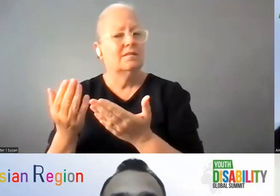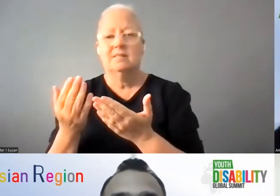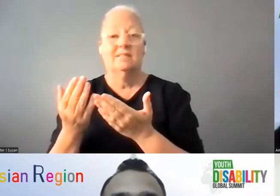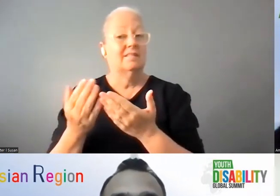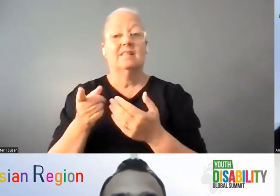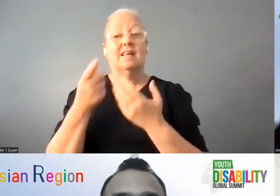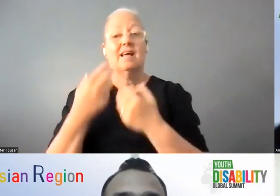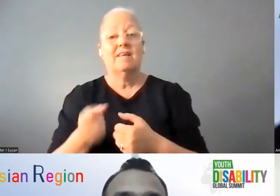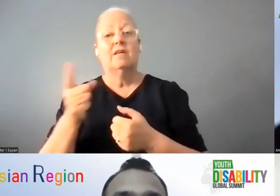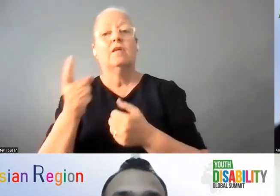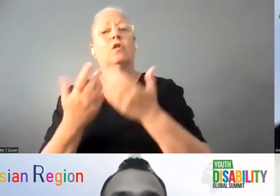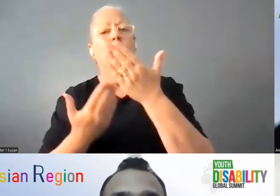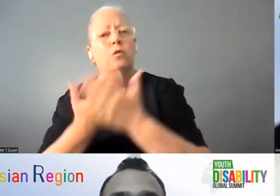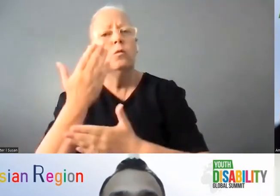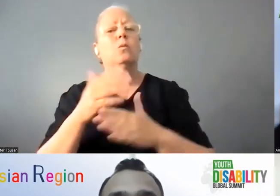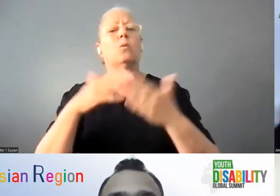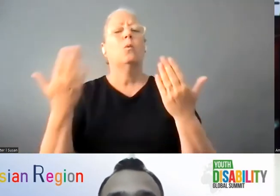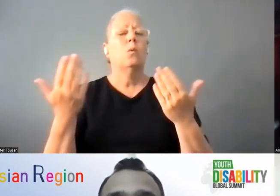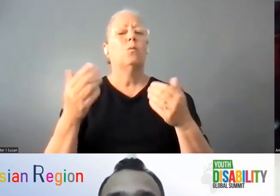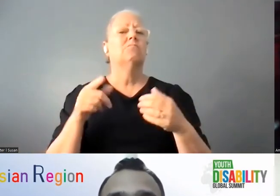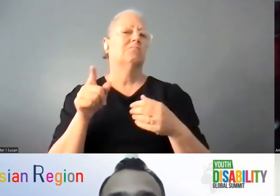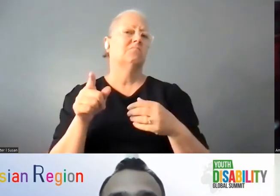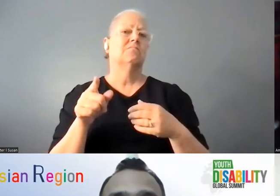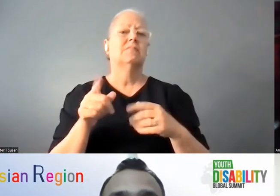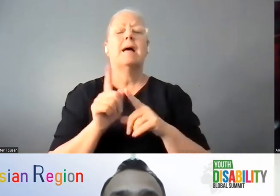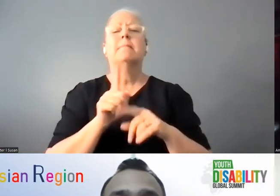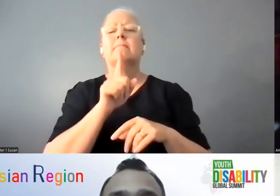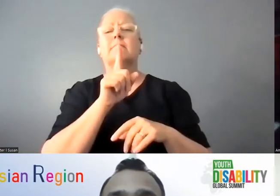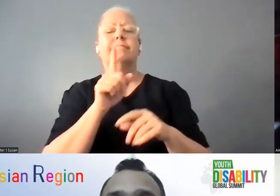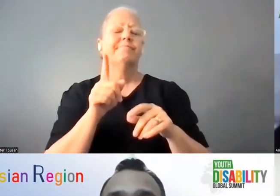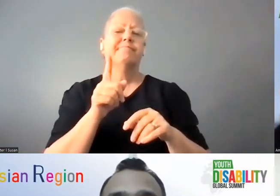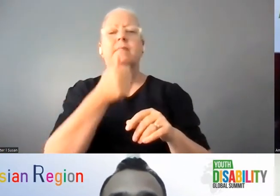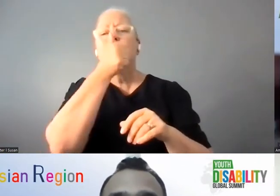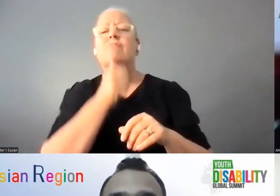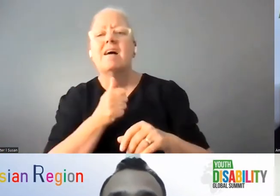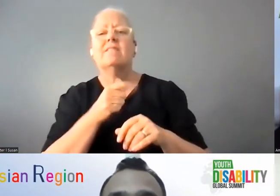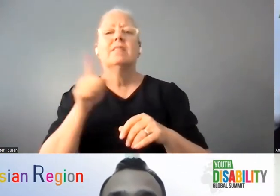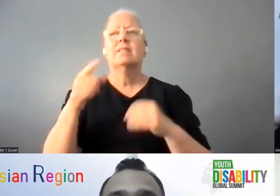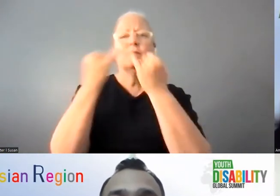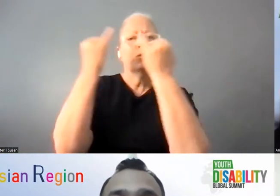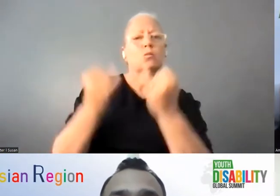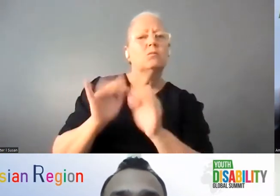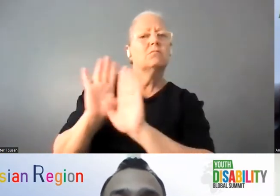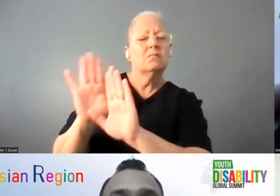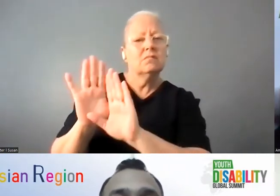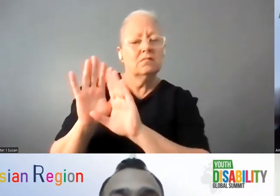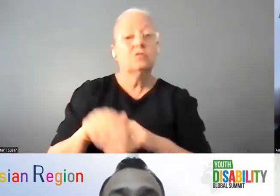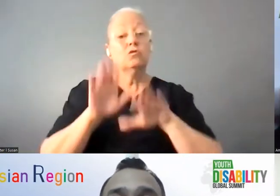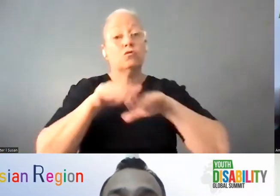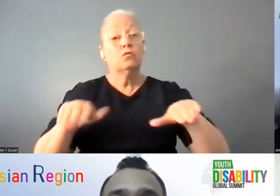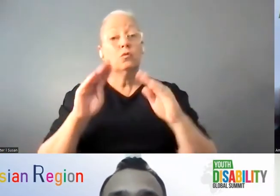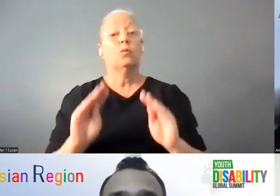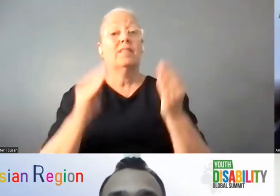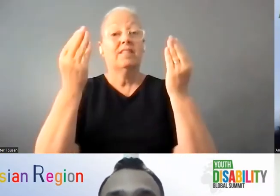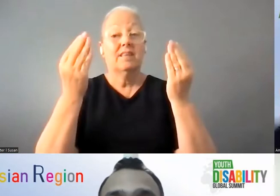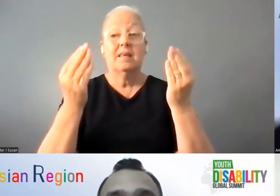private institutions. Youth with psychosocial disabilities and children with intellectual disabilities are more commonly found in